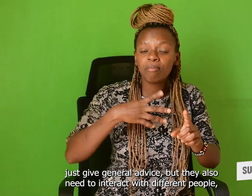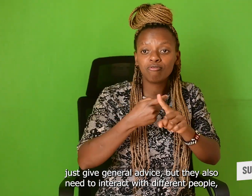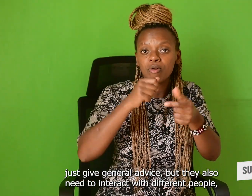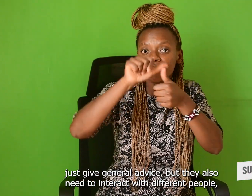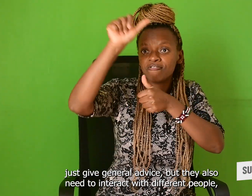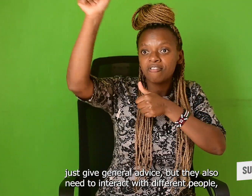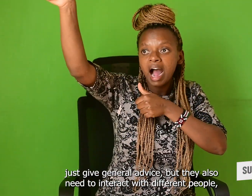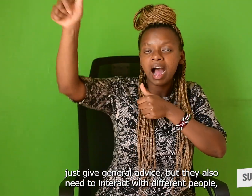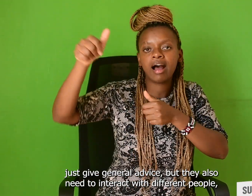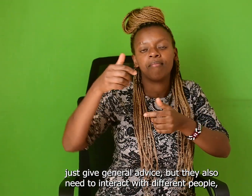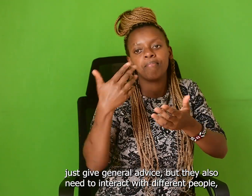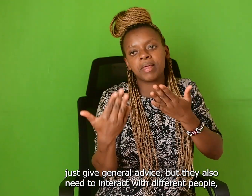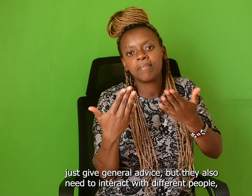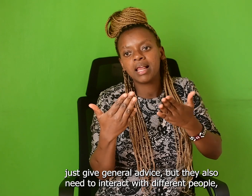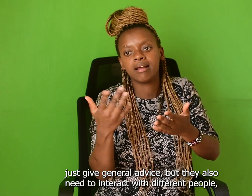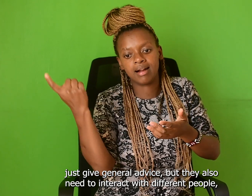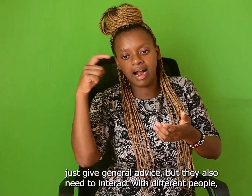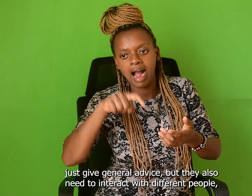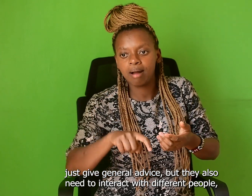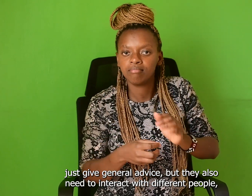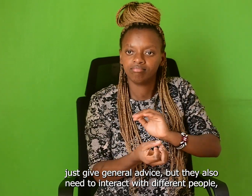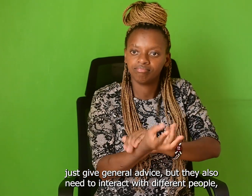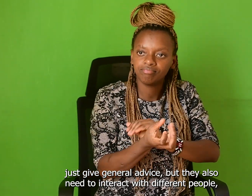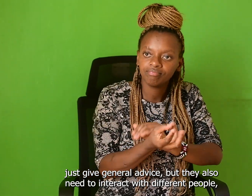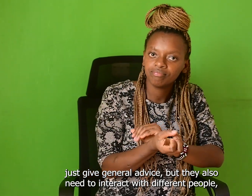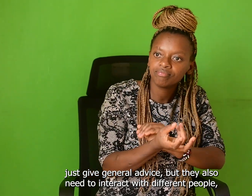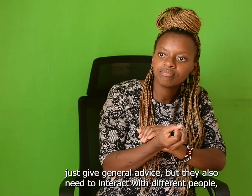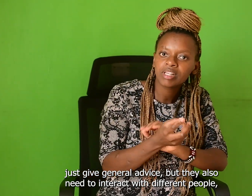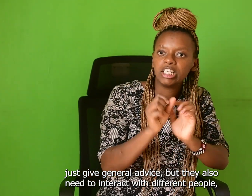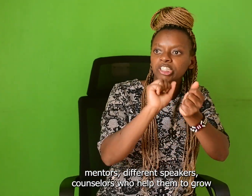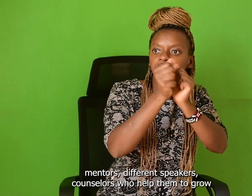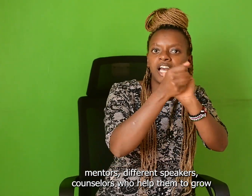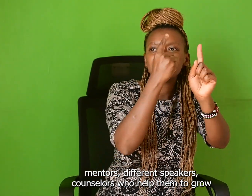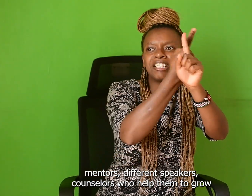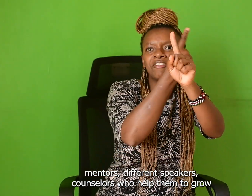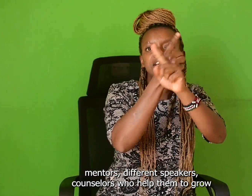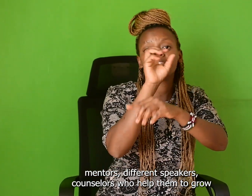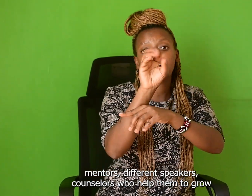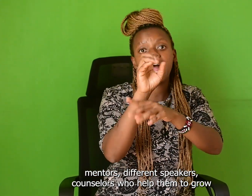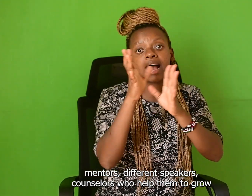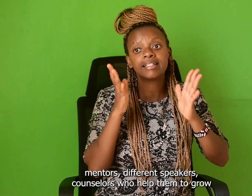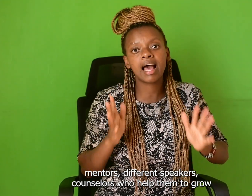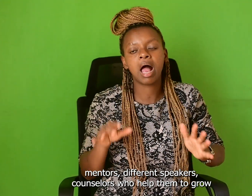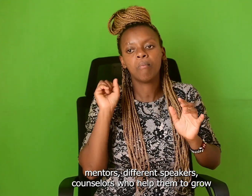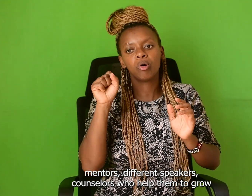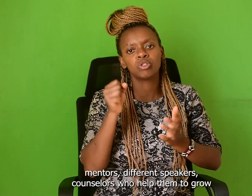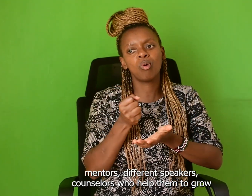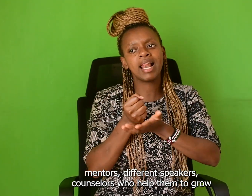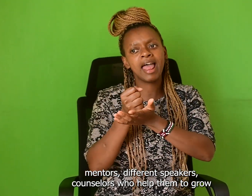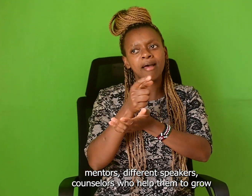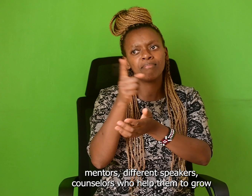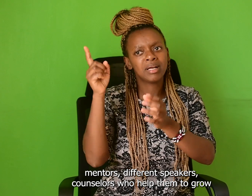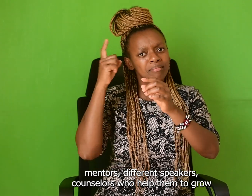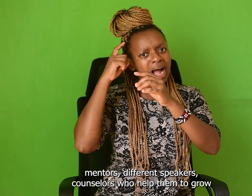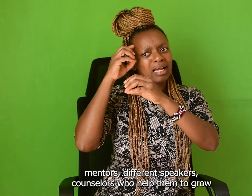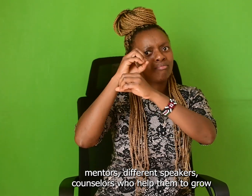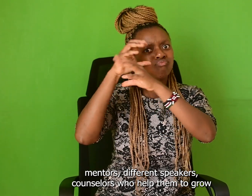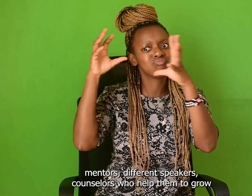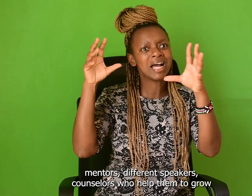give general advice, but they also need to interact with different people, mentors, different speakers, counselors, who